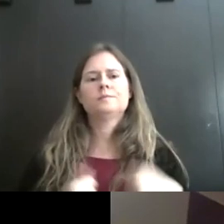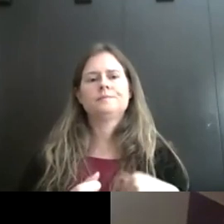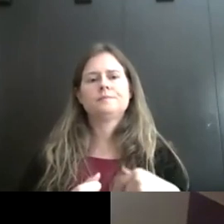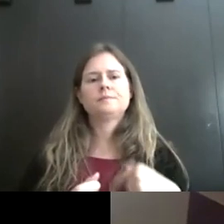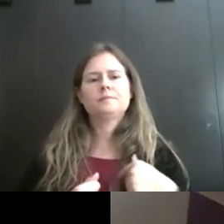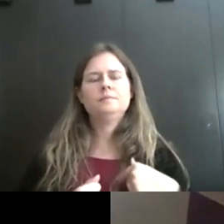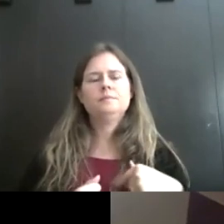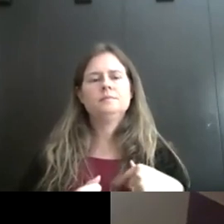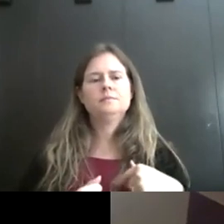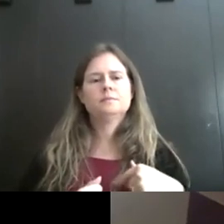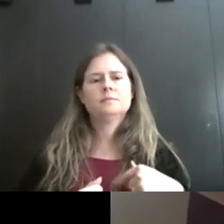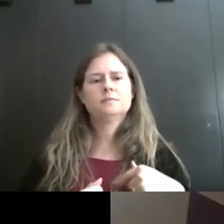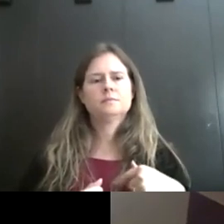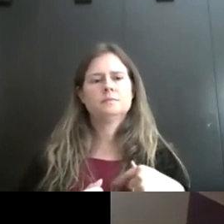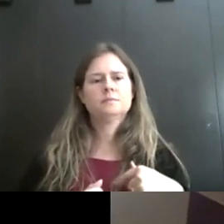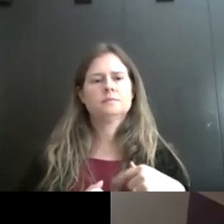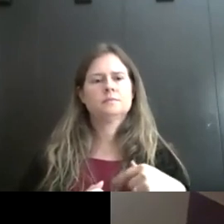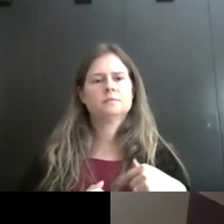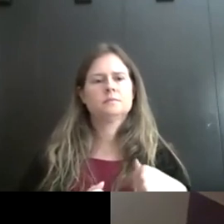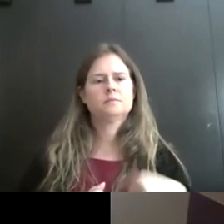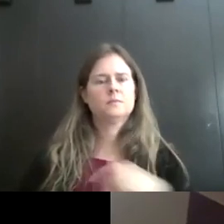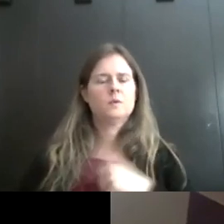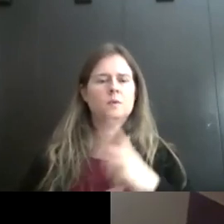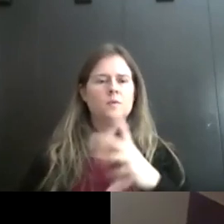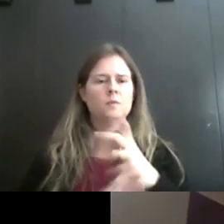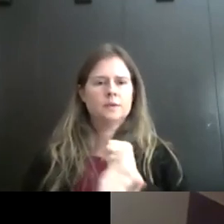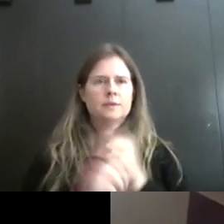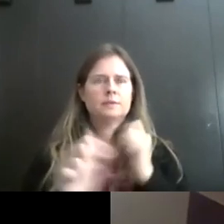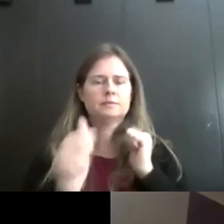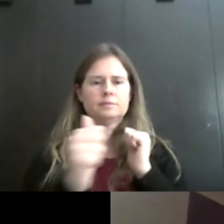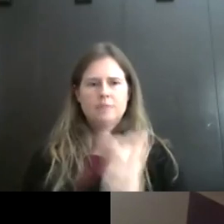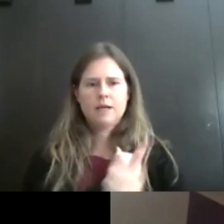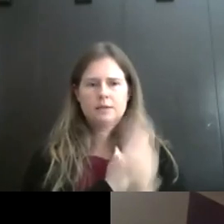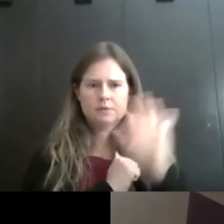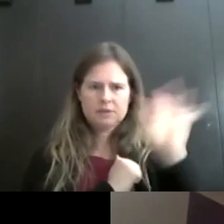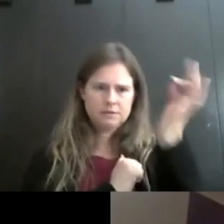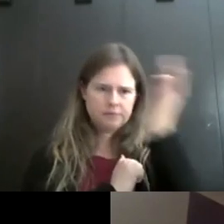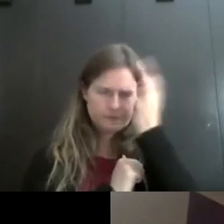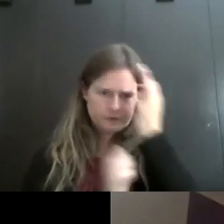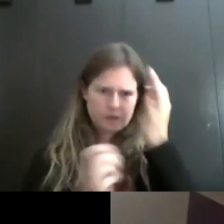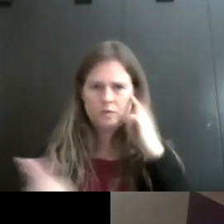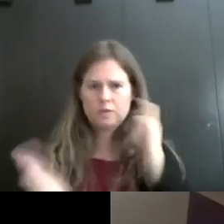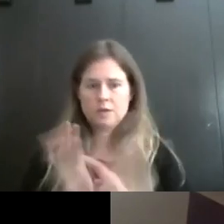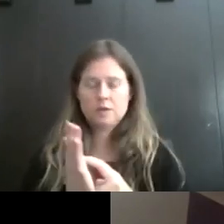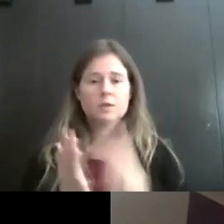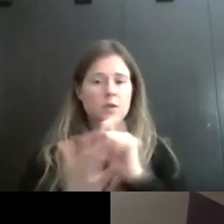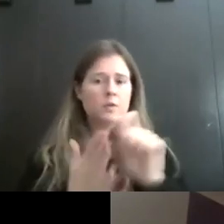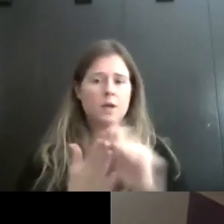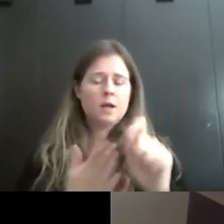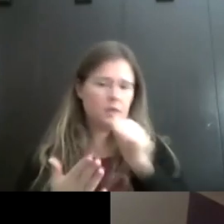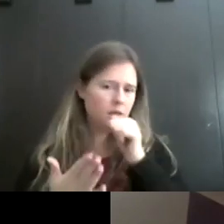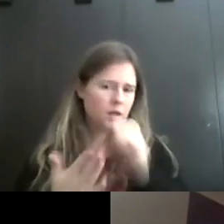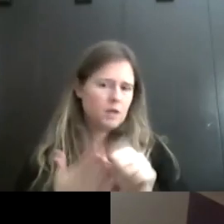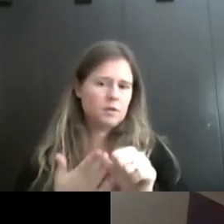the Fernandina and Tataviam do get their federal recognition. Letters of support to any congressperson would help. I